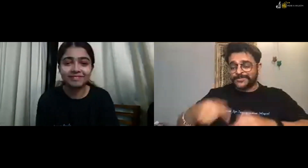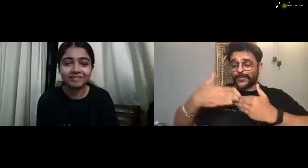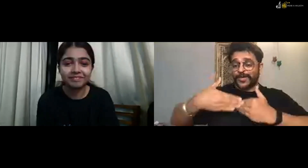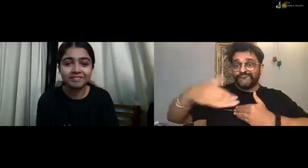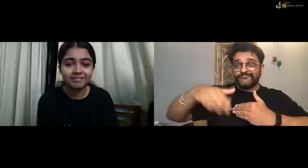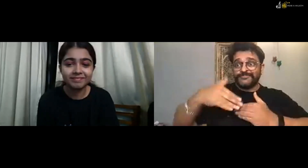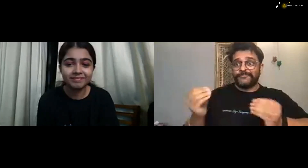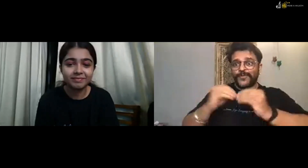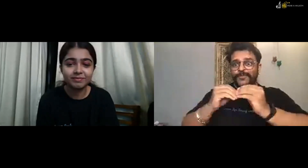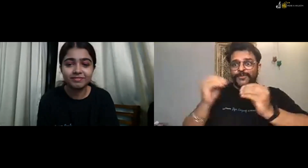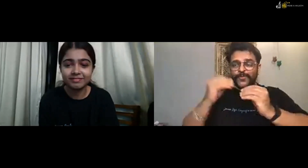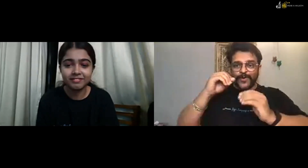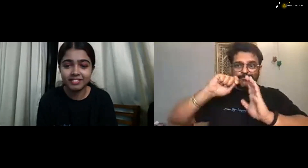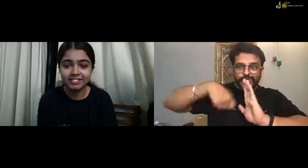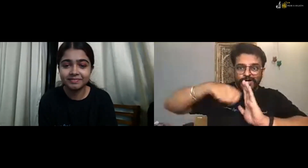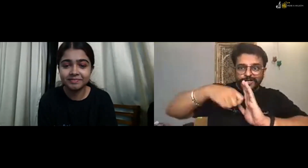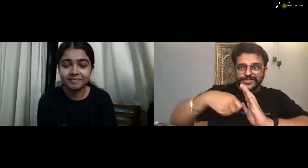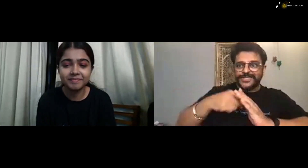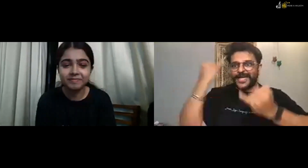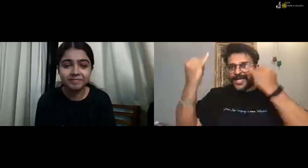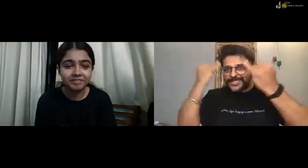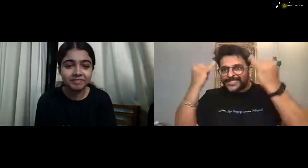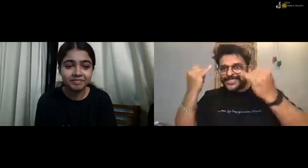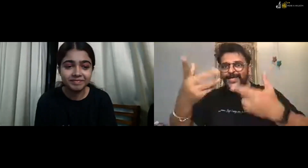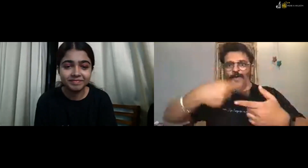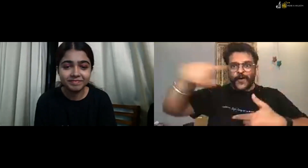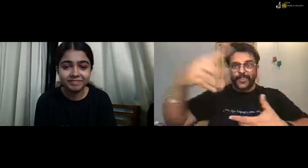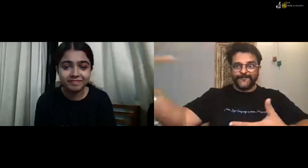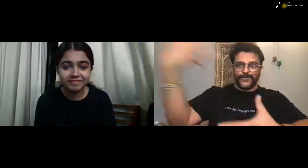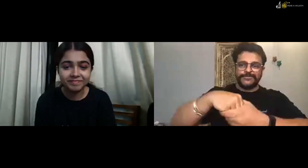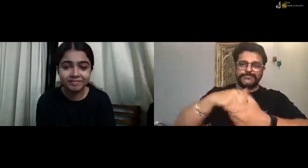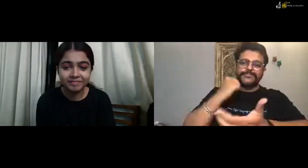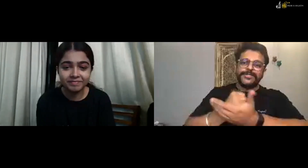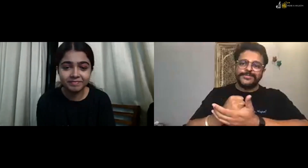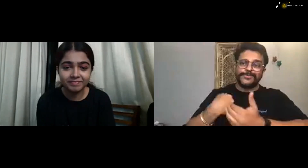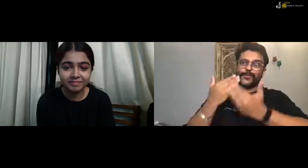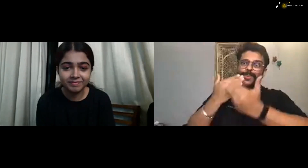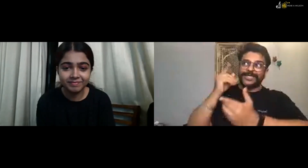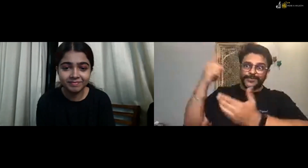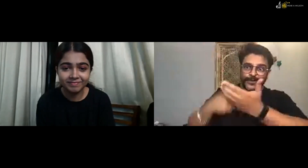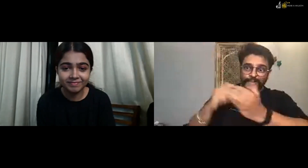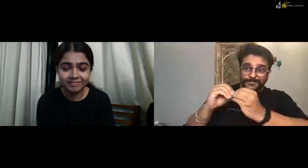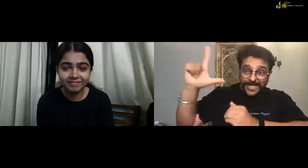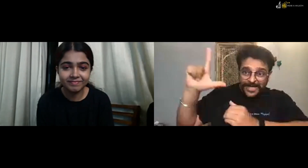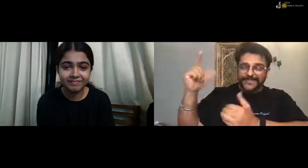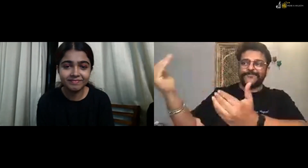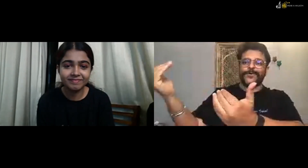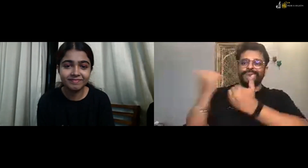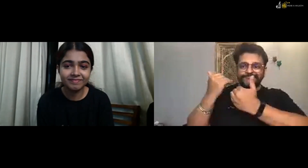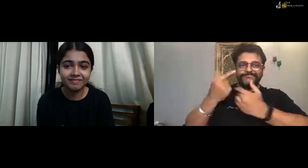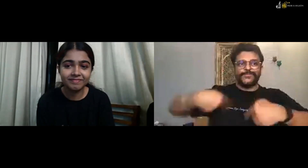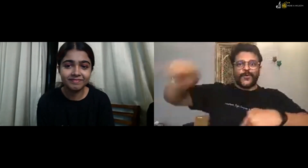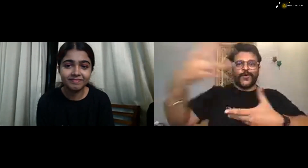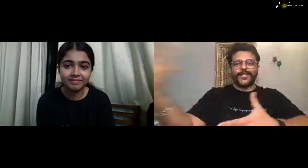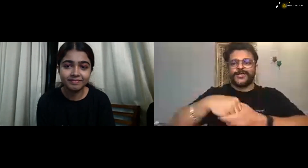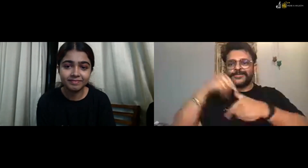us a better life for deaf people here in India. So more projects coming in, more ideas coming in, all of you all being a part of it. So I